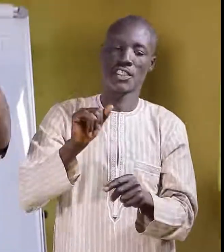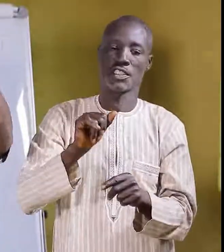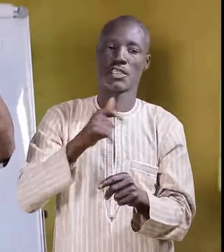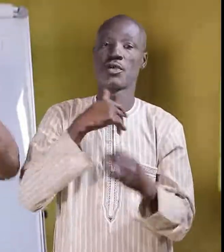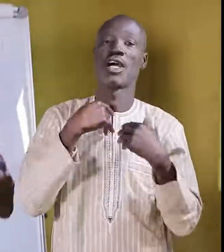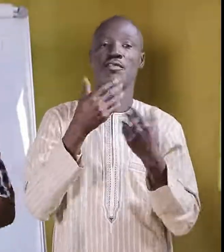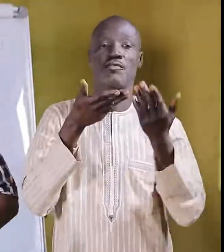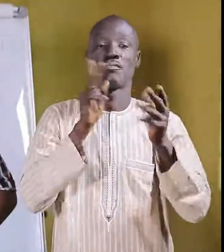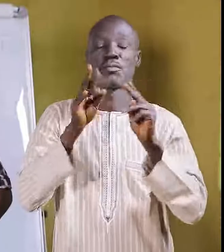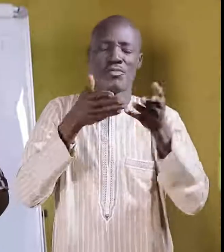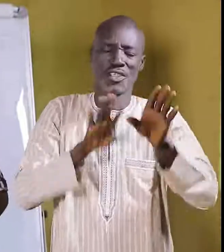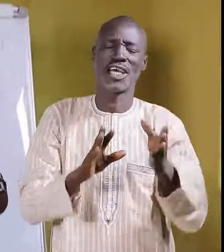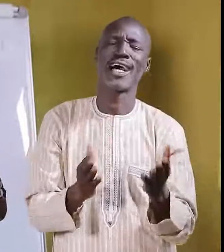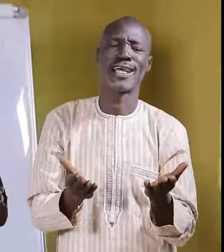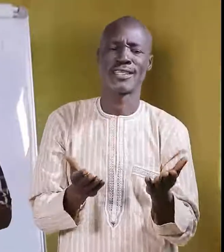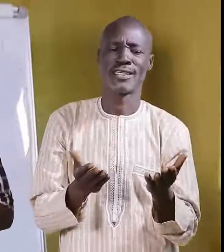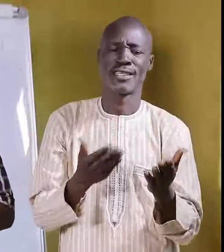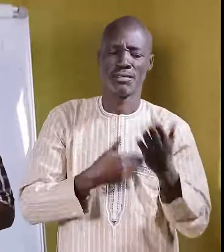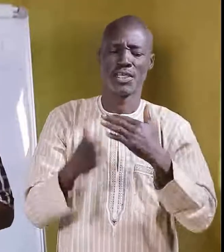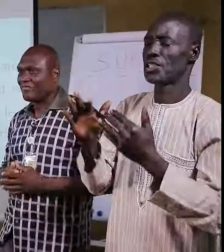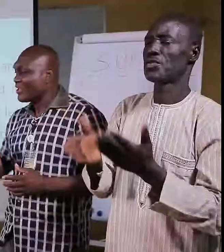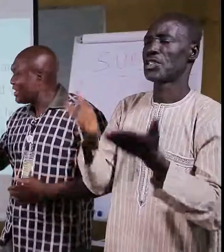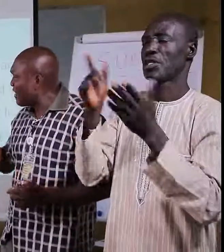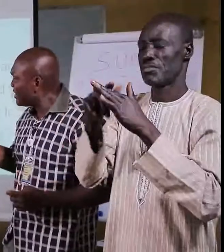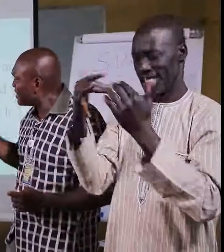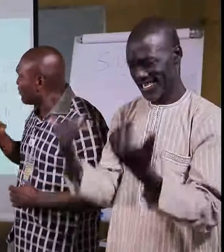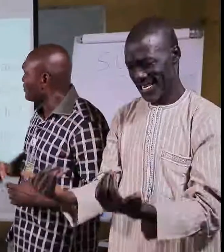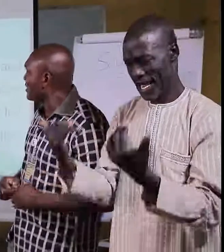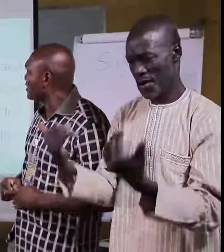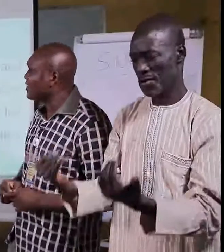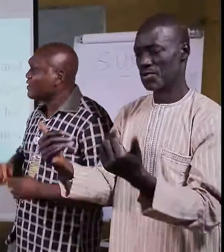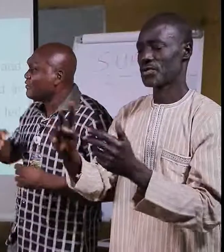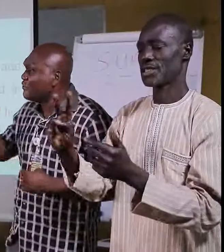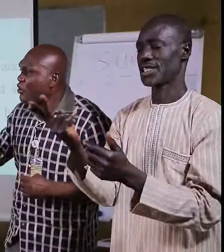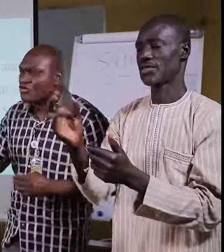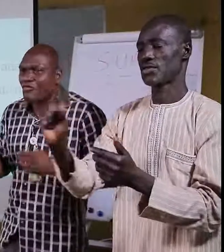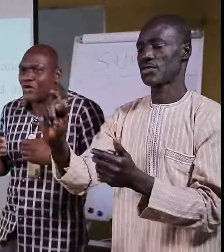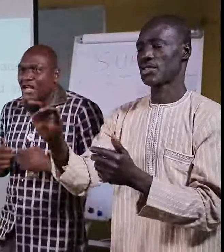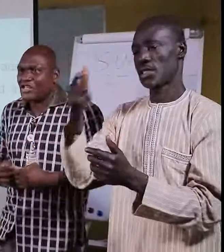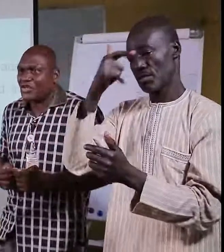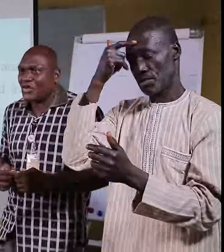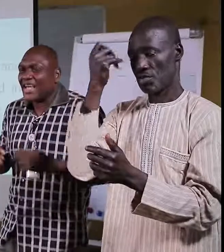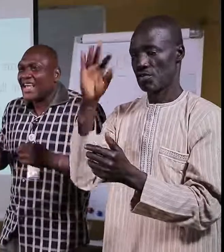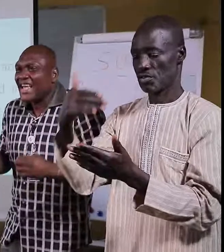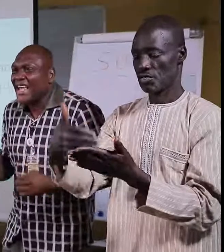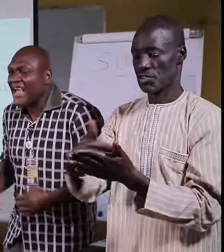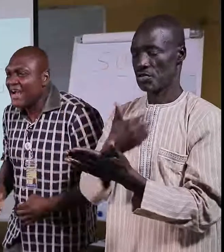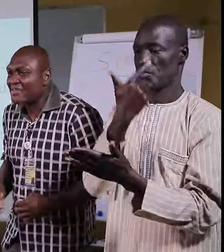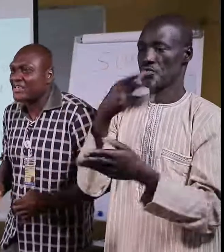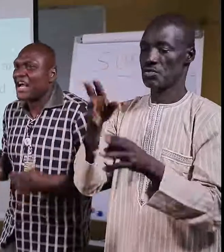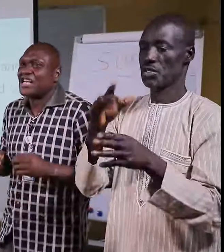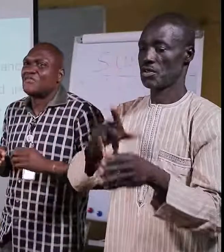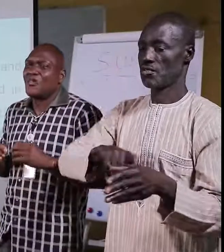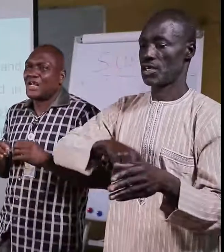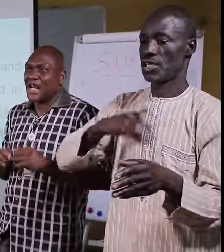rate was high. Birth rate was high. Now, this second stage, because of modernization,